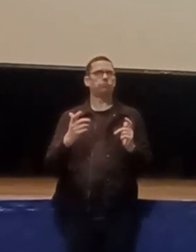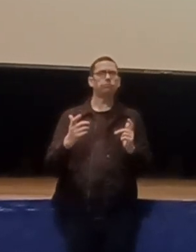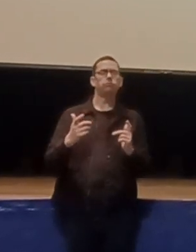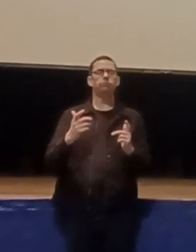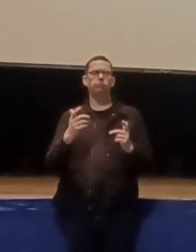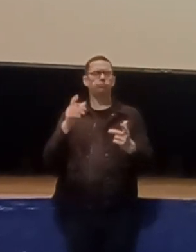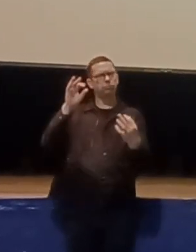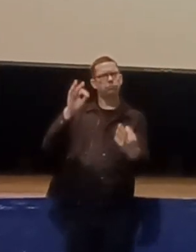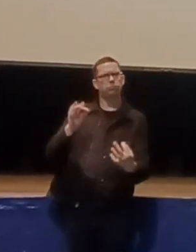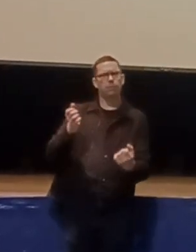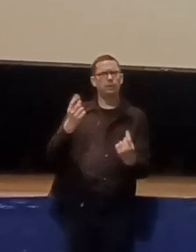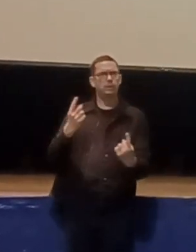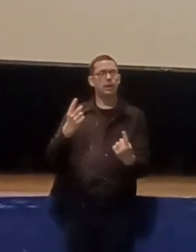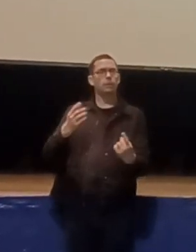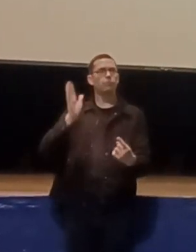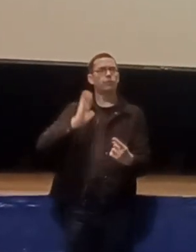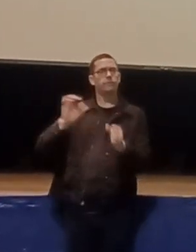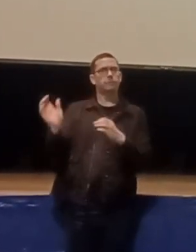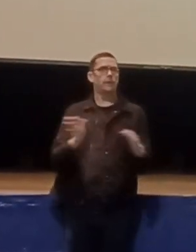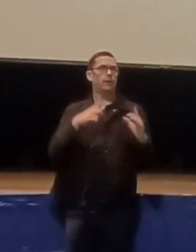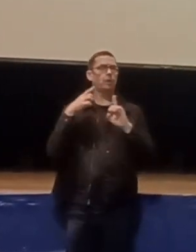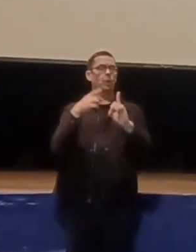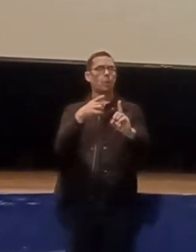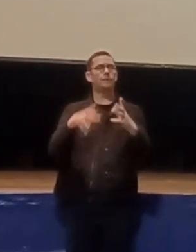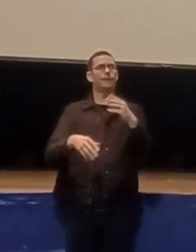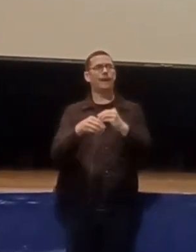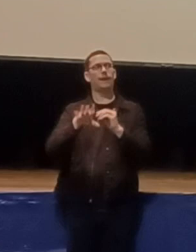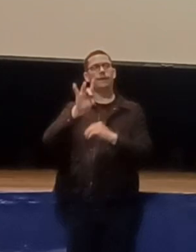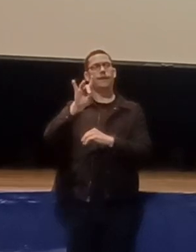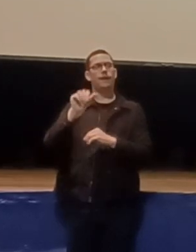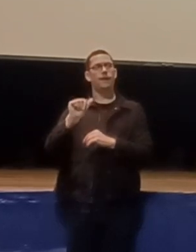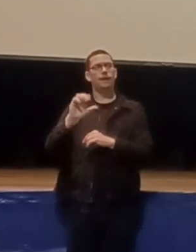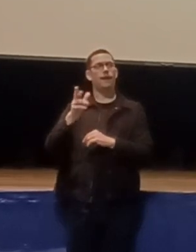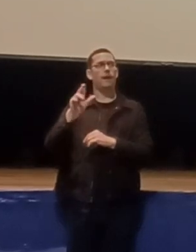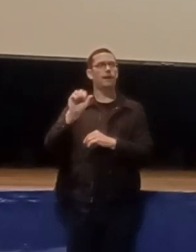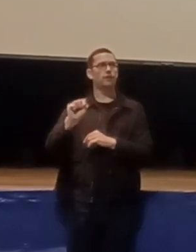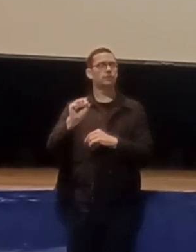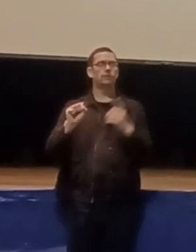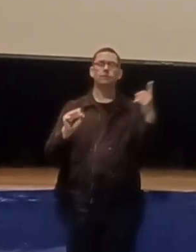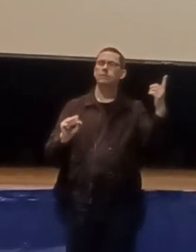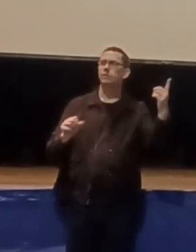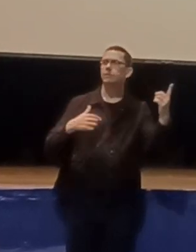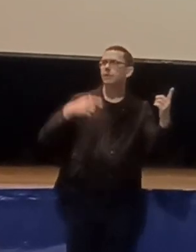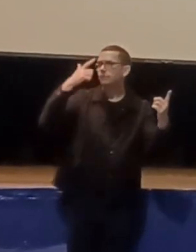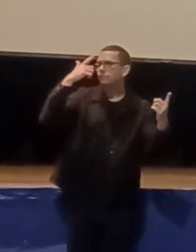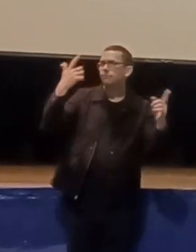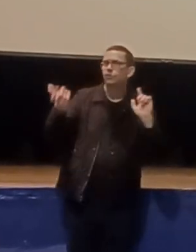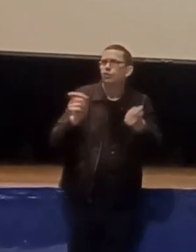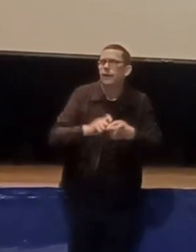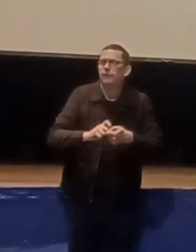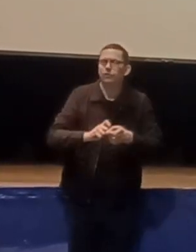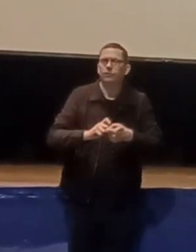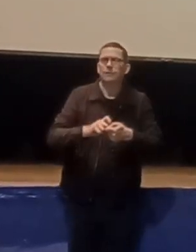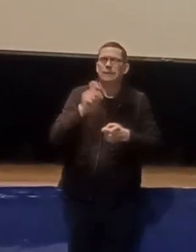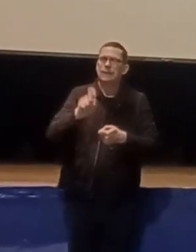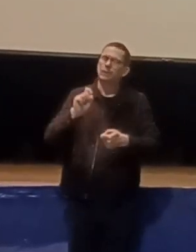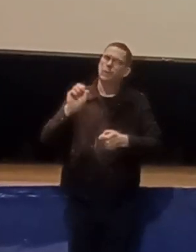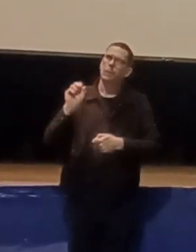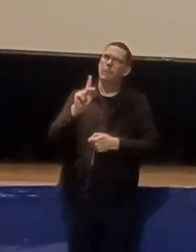in the 8 acres as planned. But it's changed. I think you need to go back to the community. And